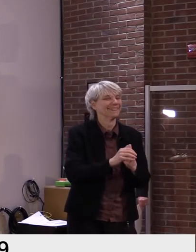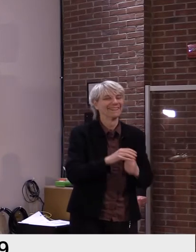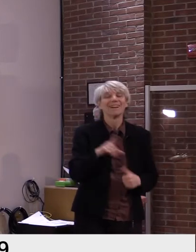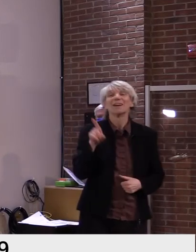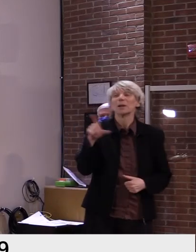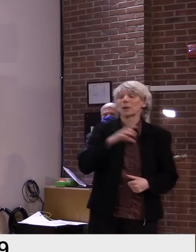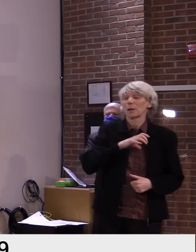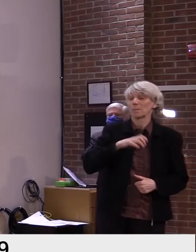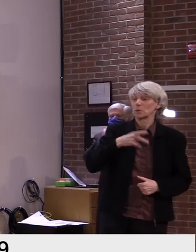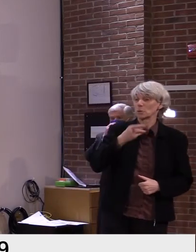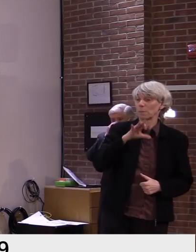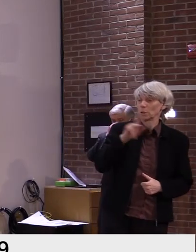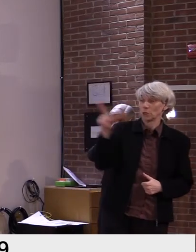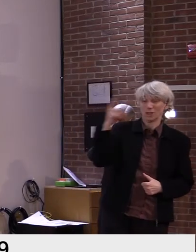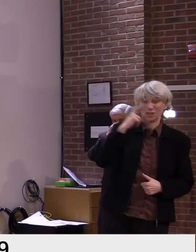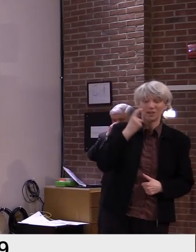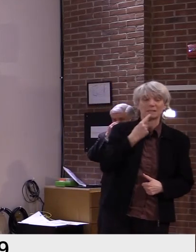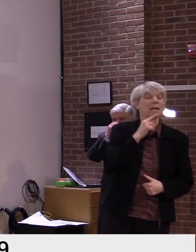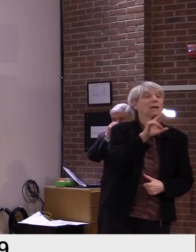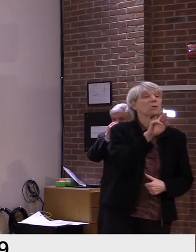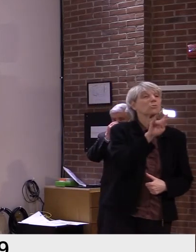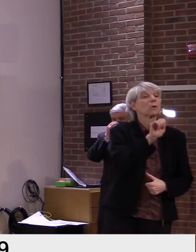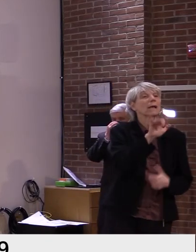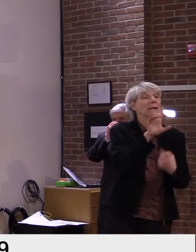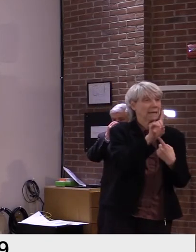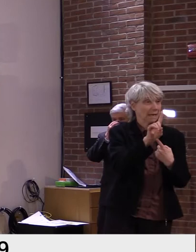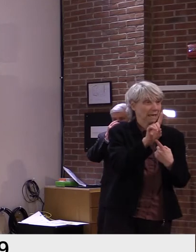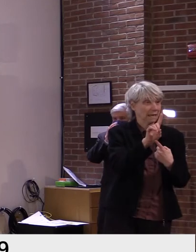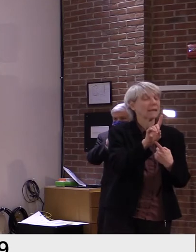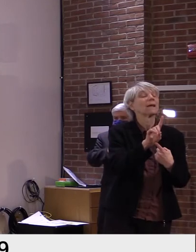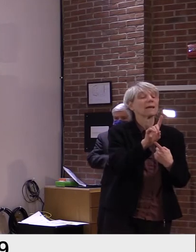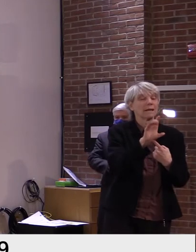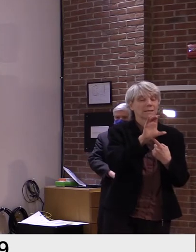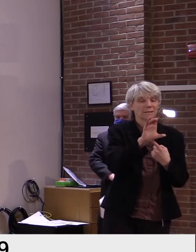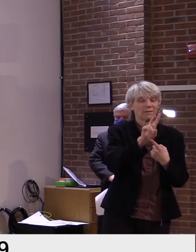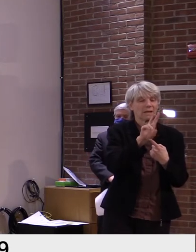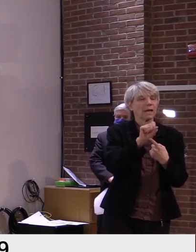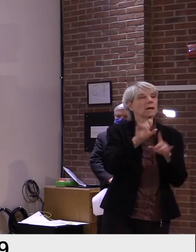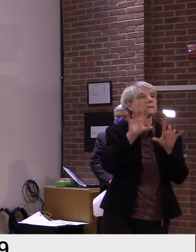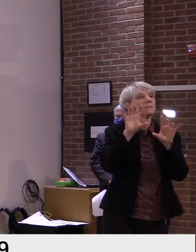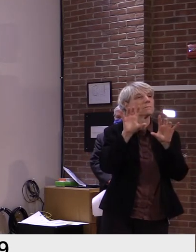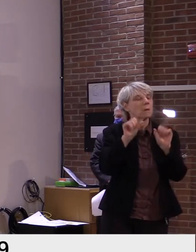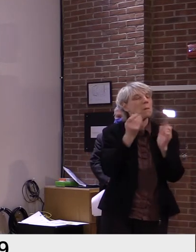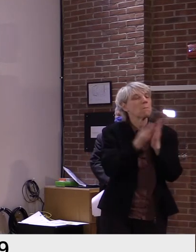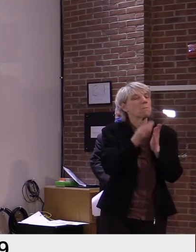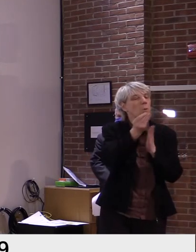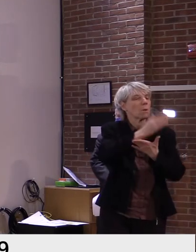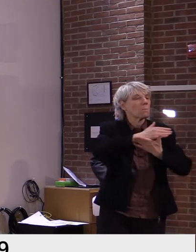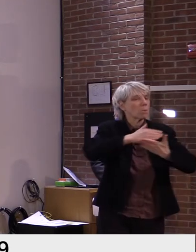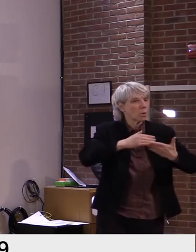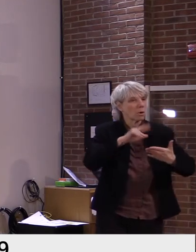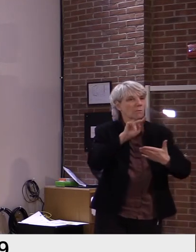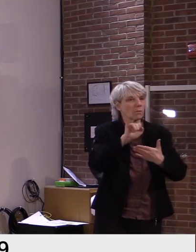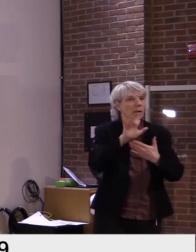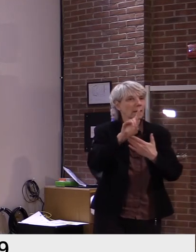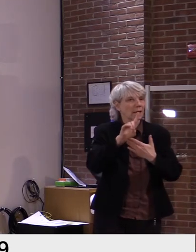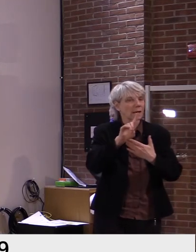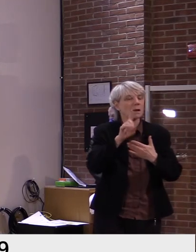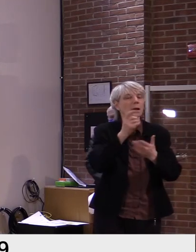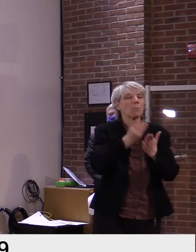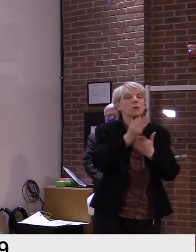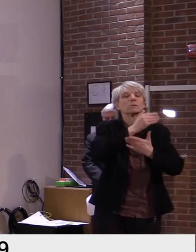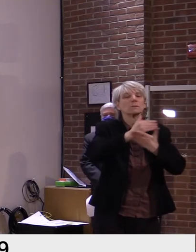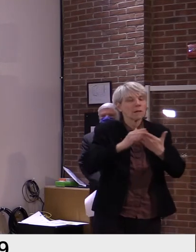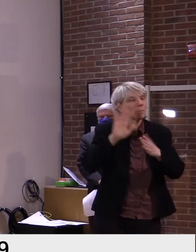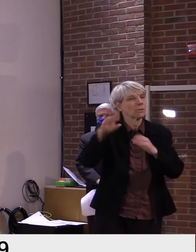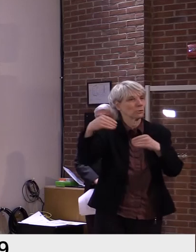Pichek has said it was Rite Aid and CVS that CVS bought some of Rite Aid. Some of their stores, but not